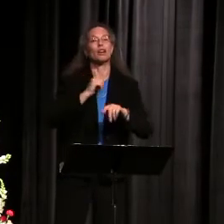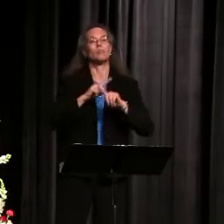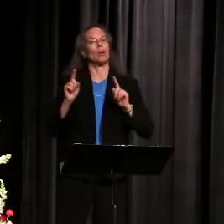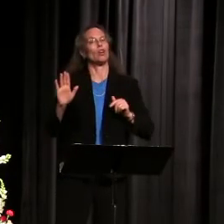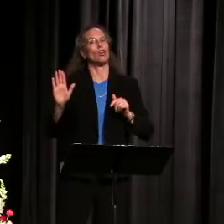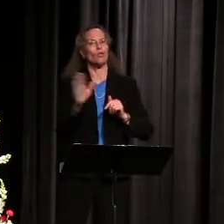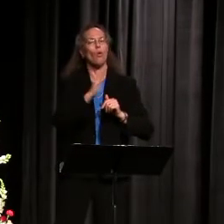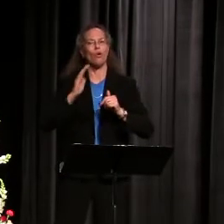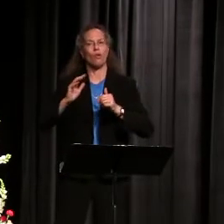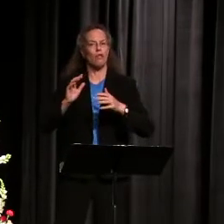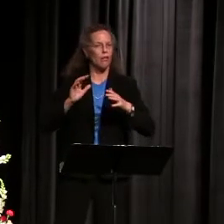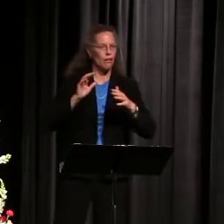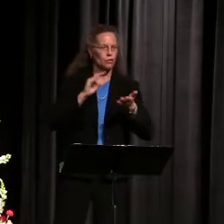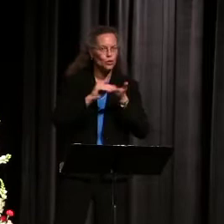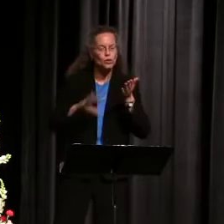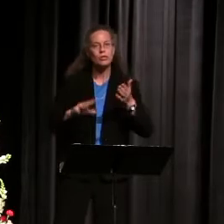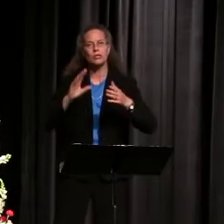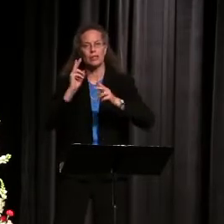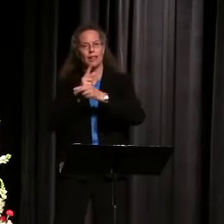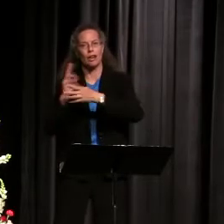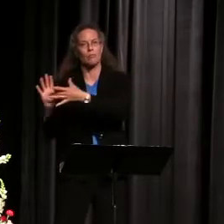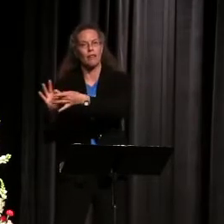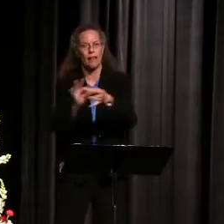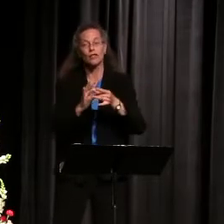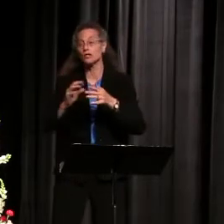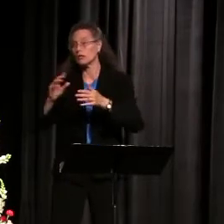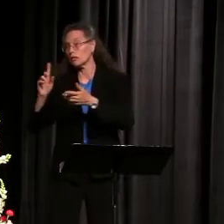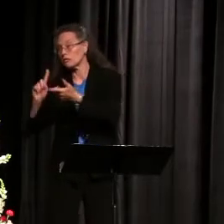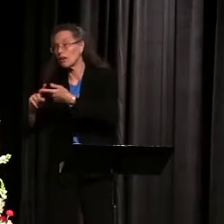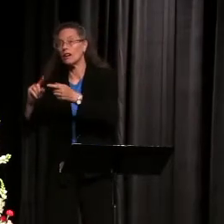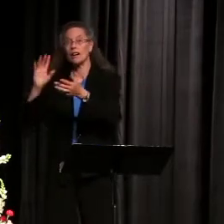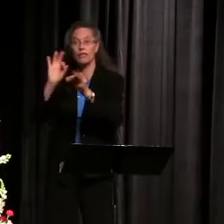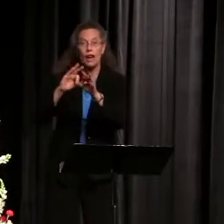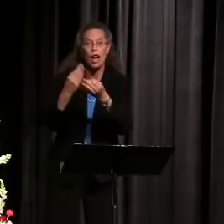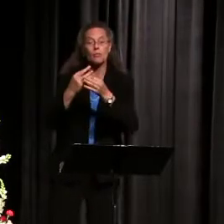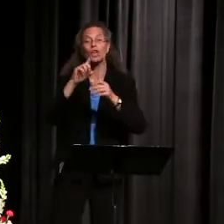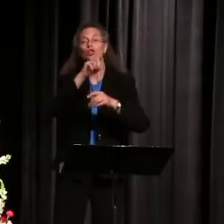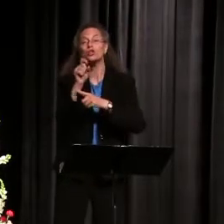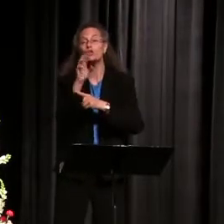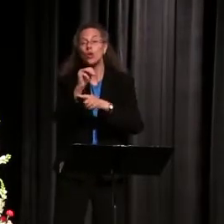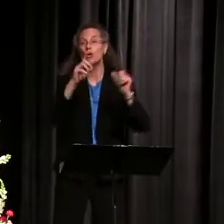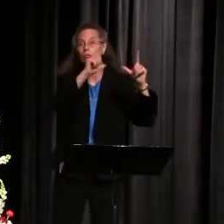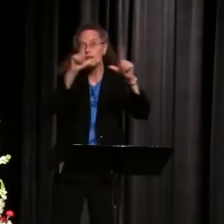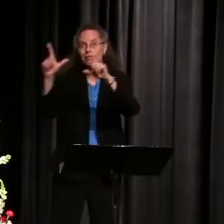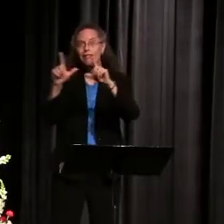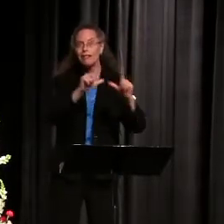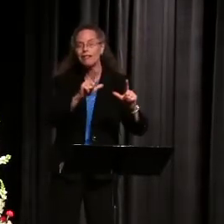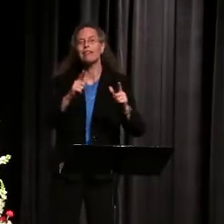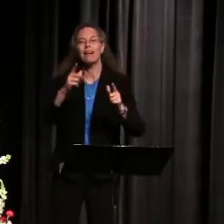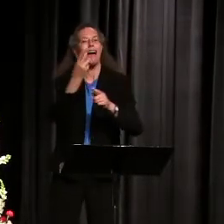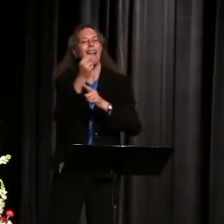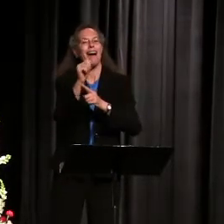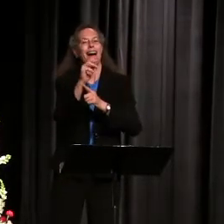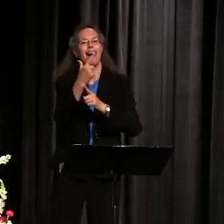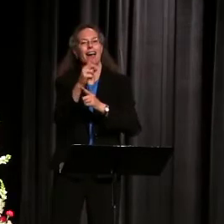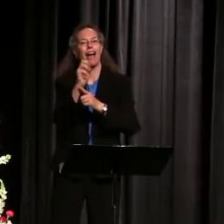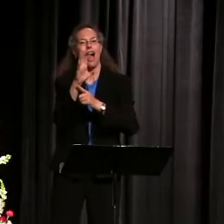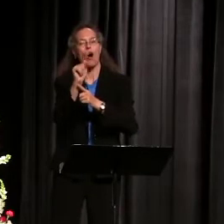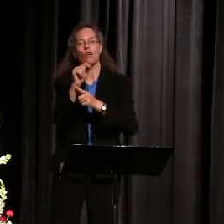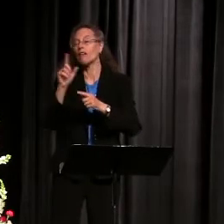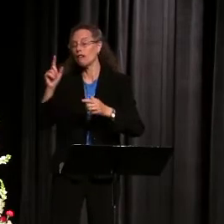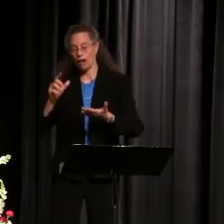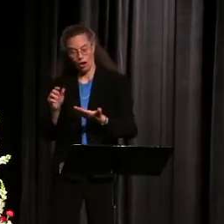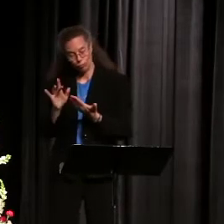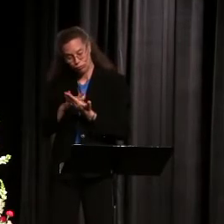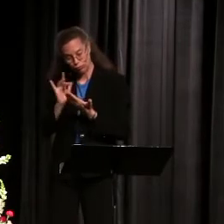to stay connected with your friends, families, and teachers through Hangouts and Zoom sessions, amusing yourself with TikTok videos,